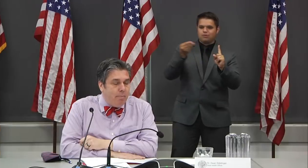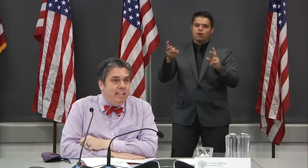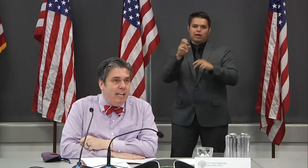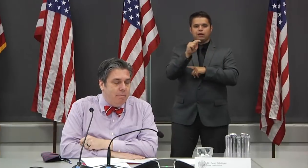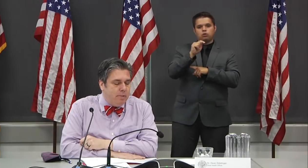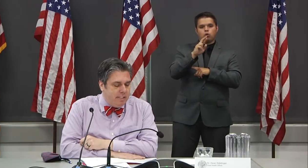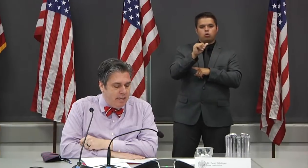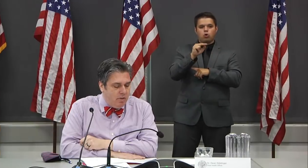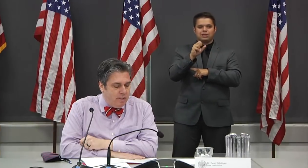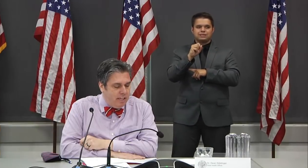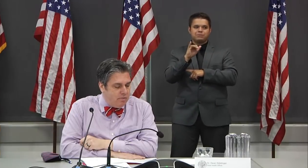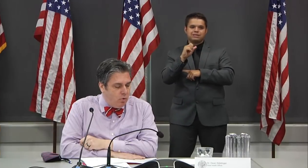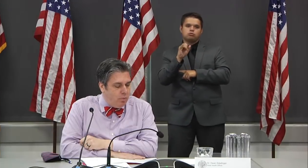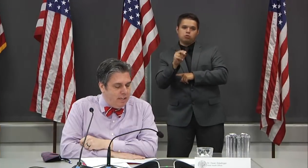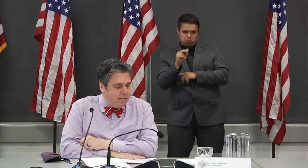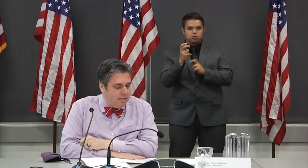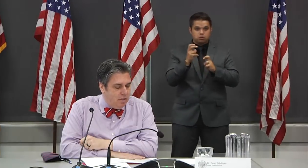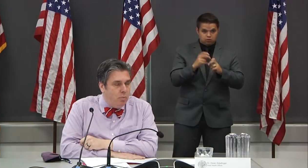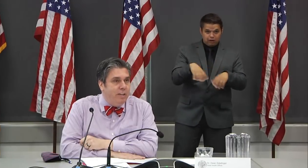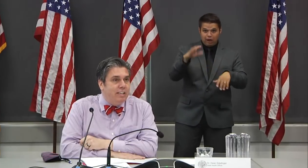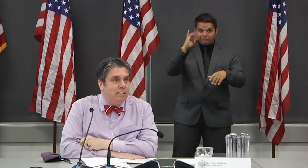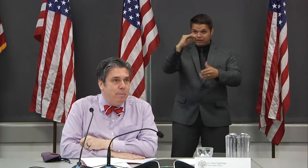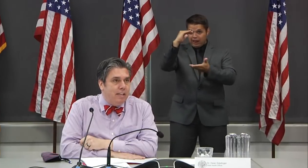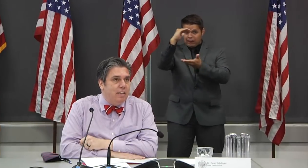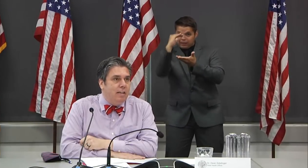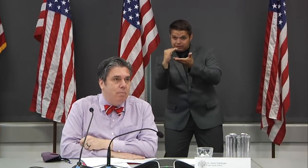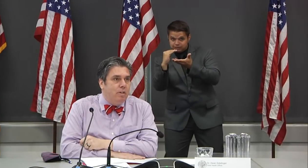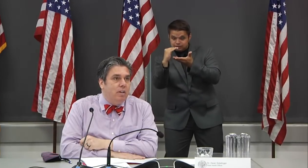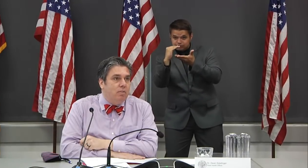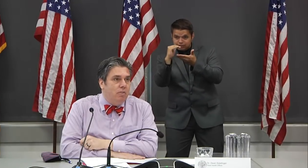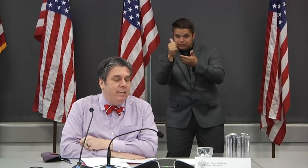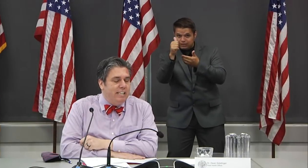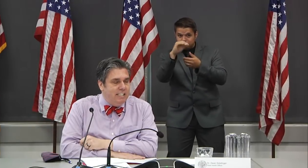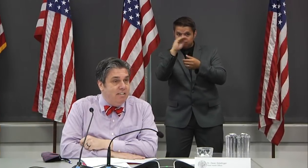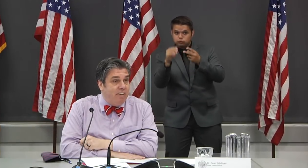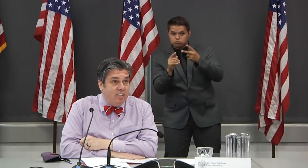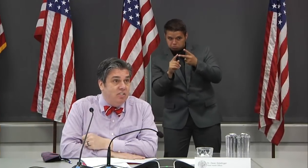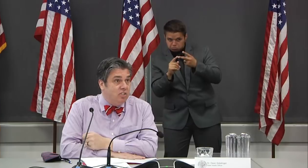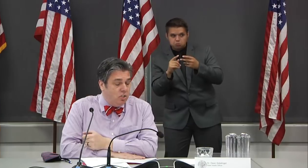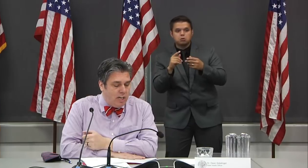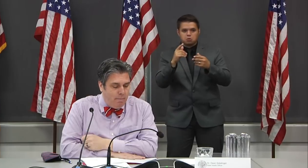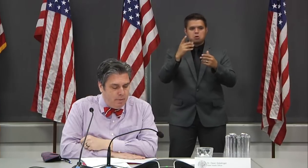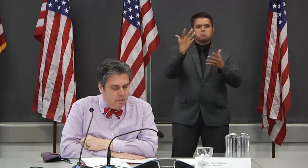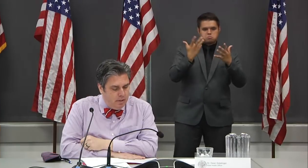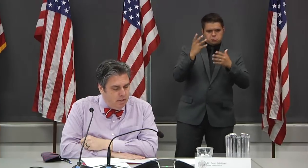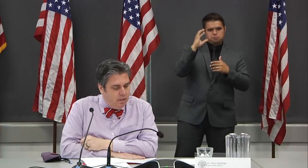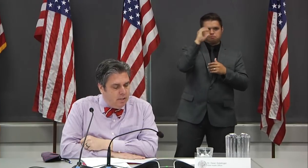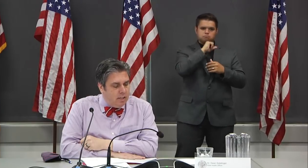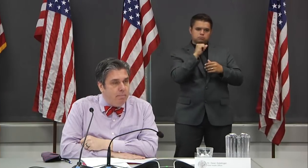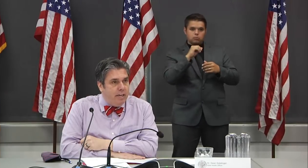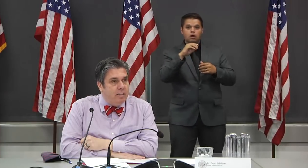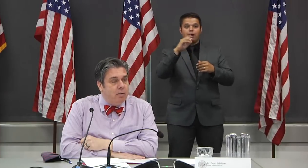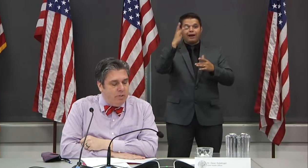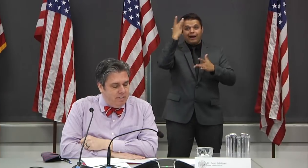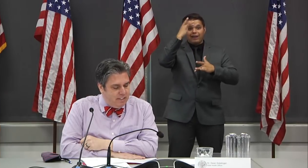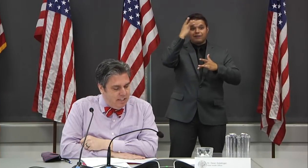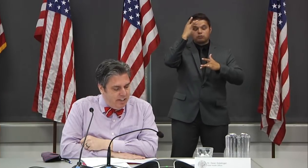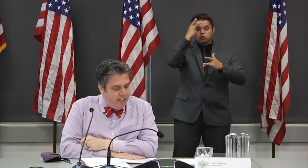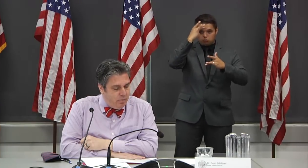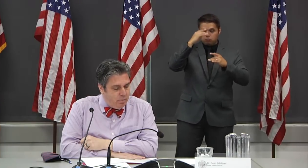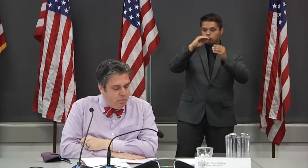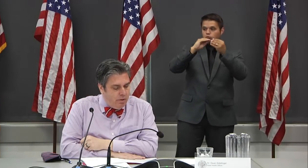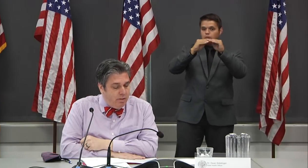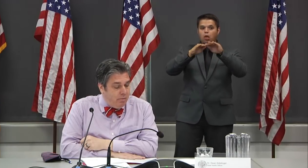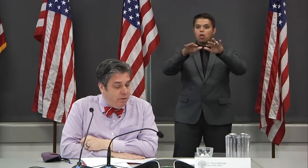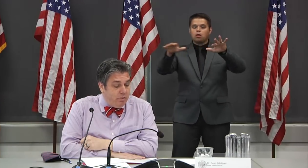transmission down by 10% over the next 4 weeks, we can expect the number of COVID-19 infections to drop. Compared to the previous